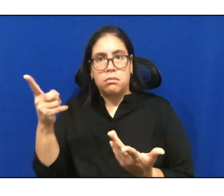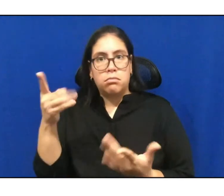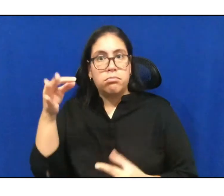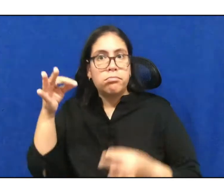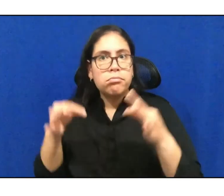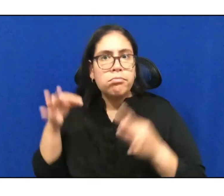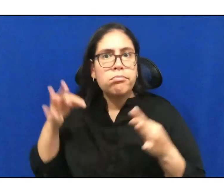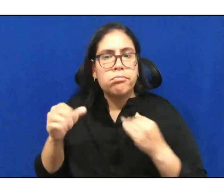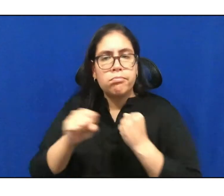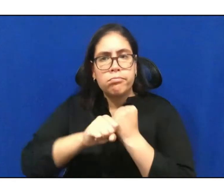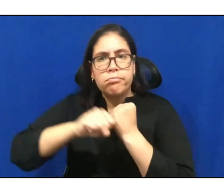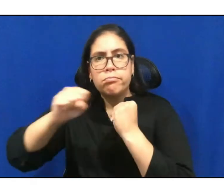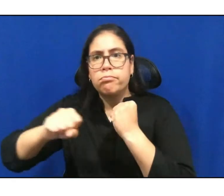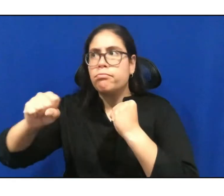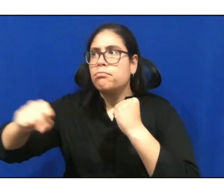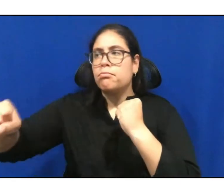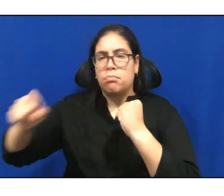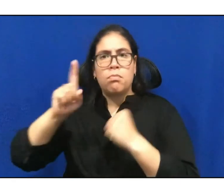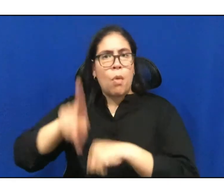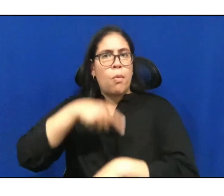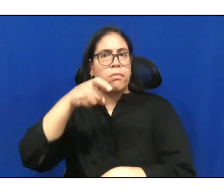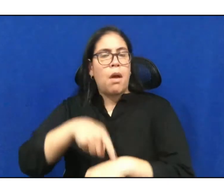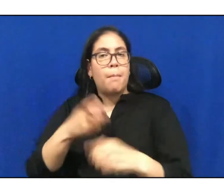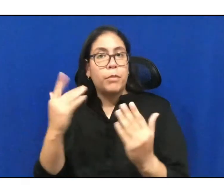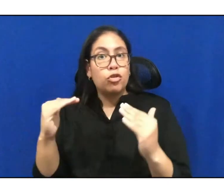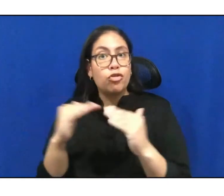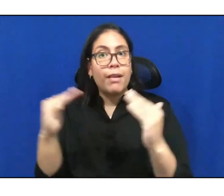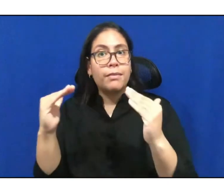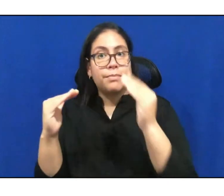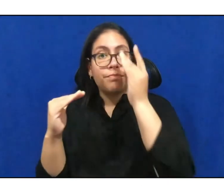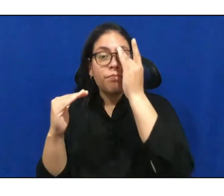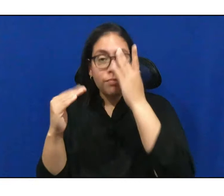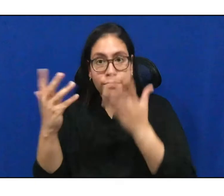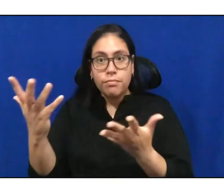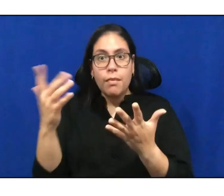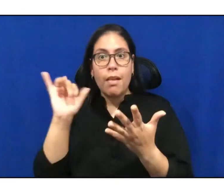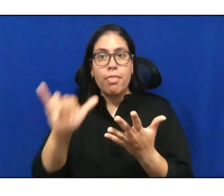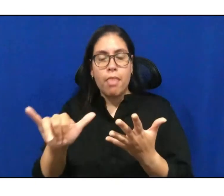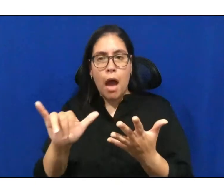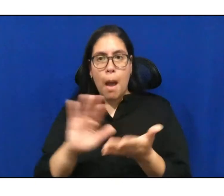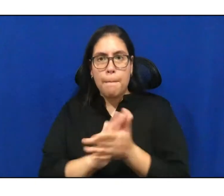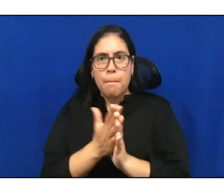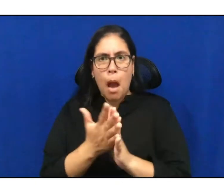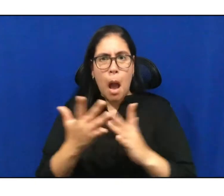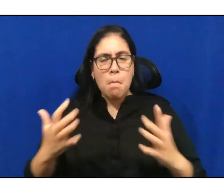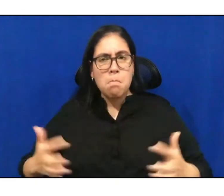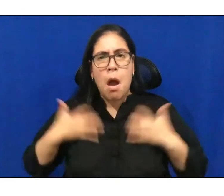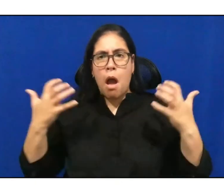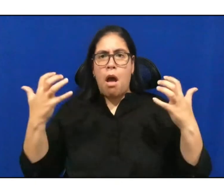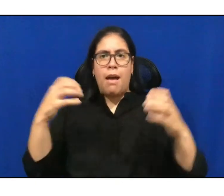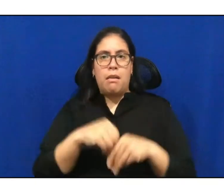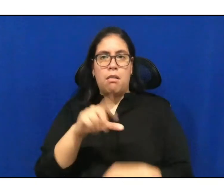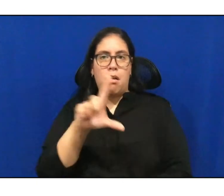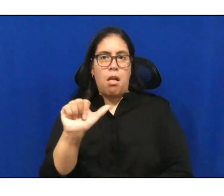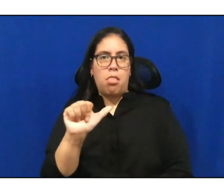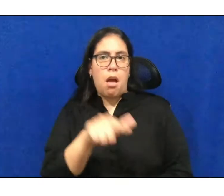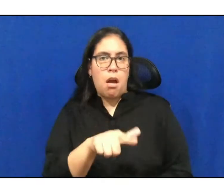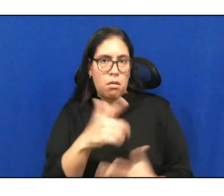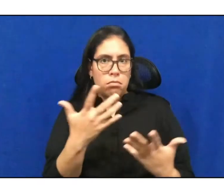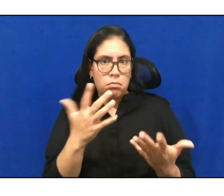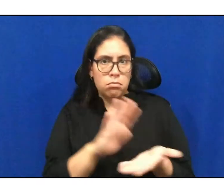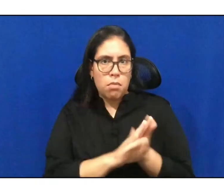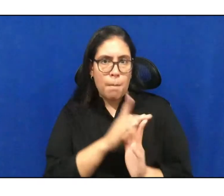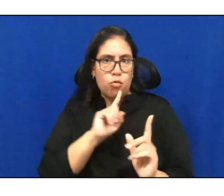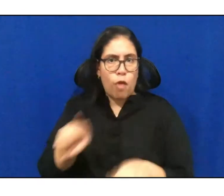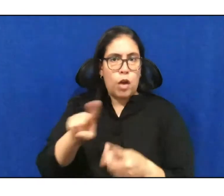happen. And the uprising in LA was a reaction to that, of course. And I remember